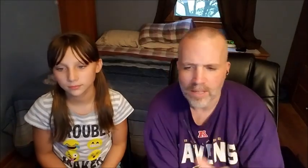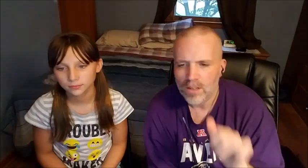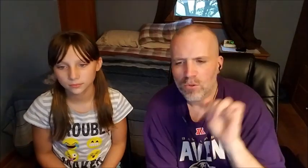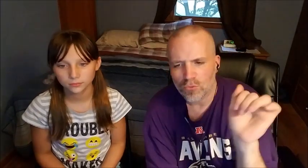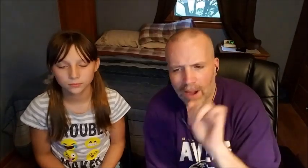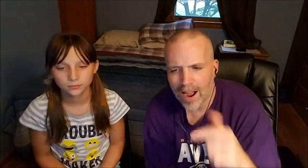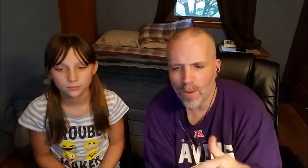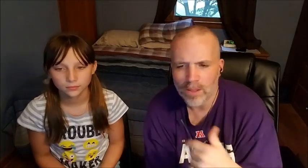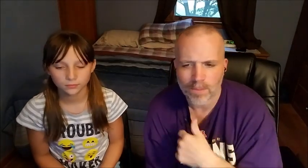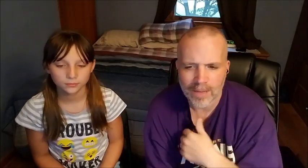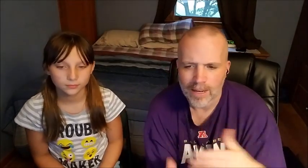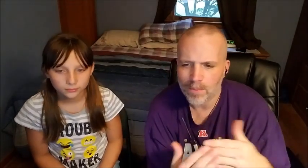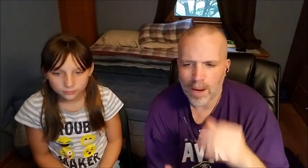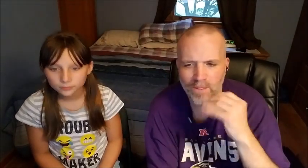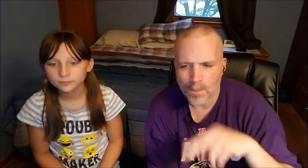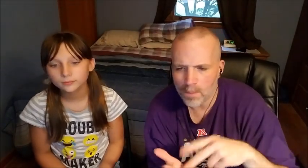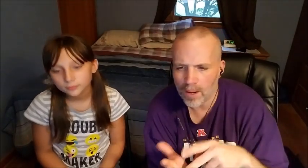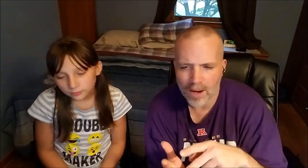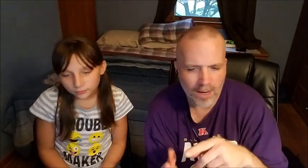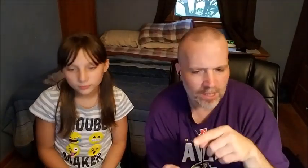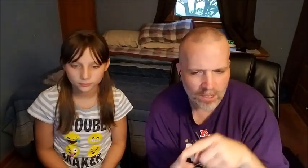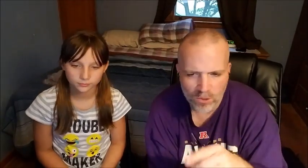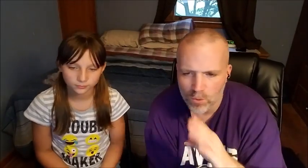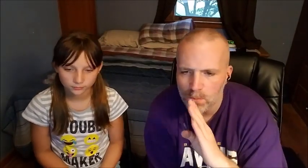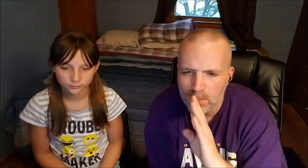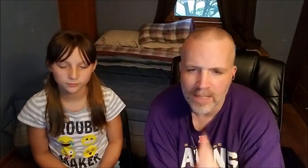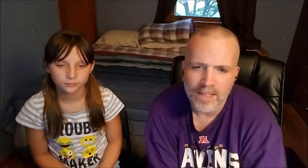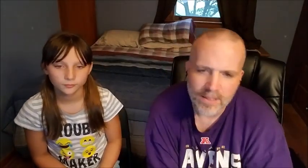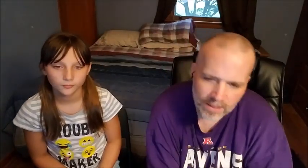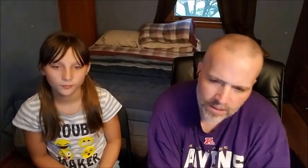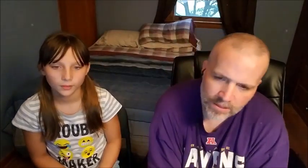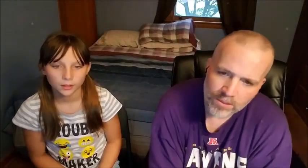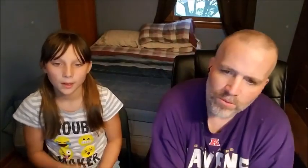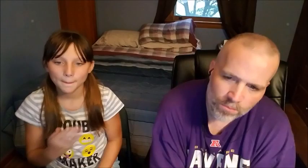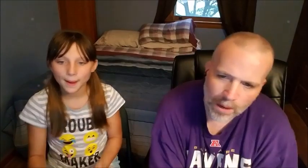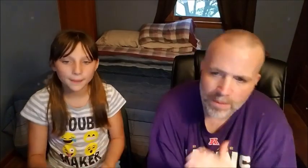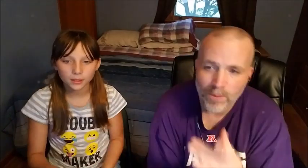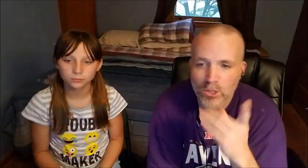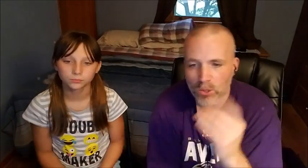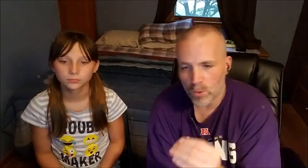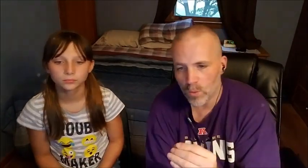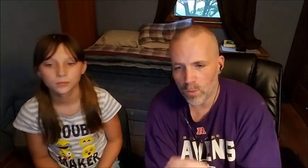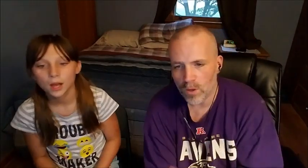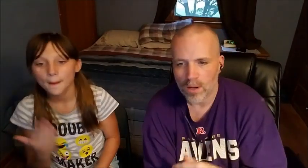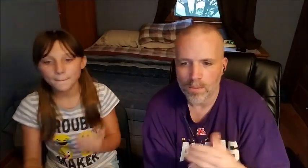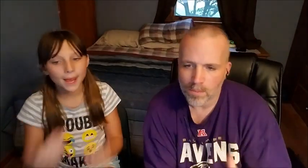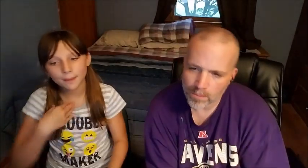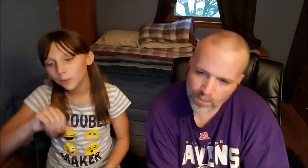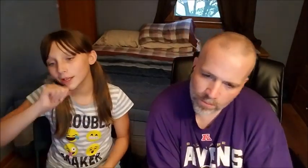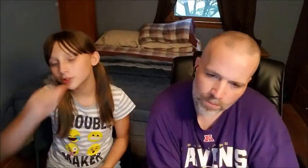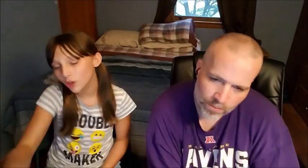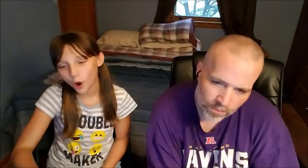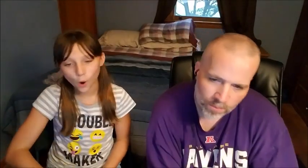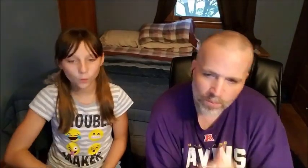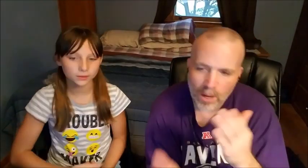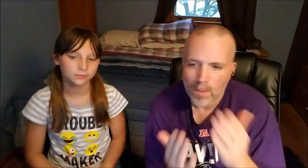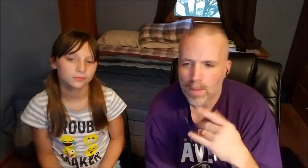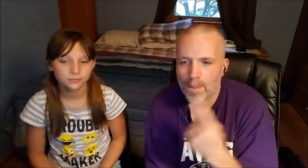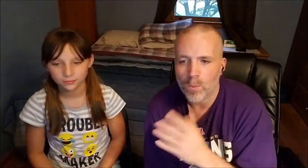me, ride with me Baby, if it's meant to be Maybe we do, maybe we don't Maybe